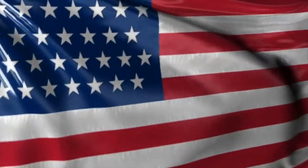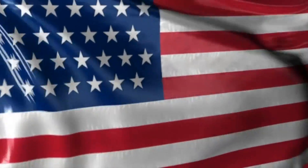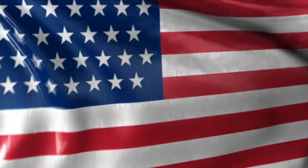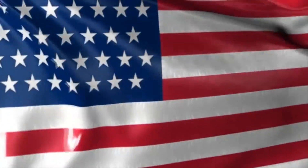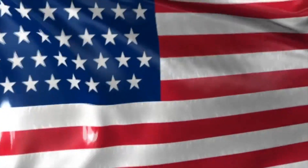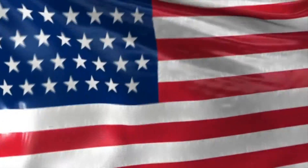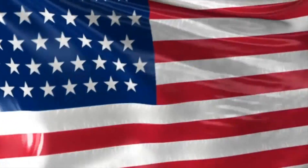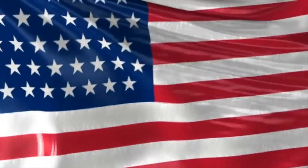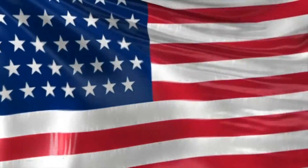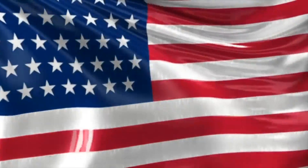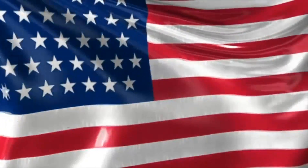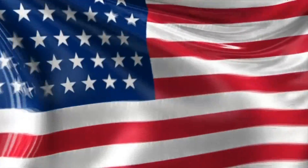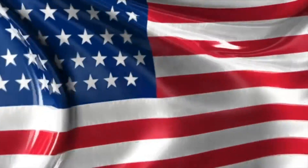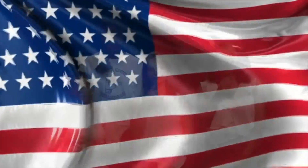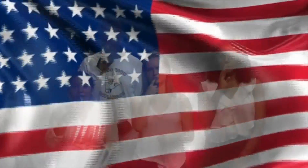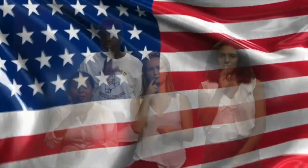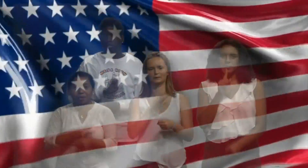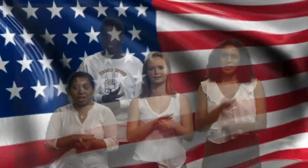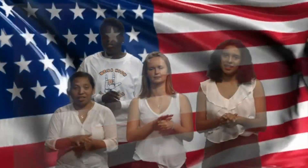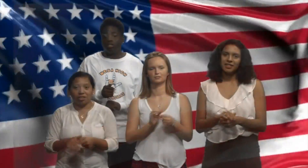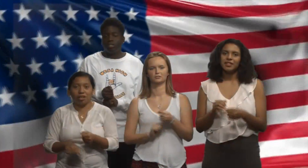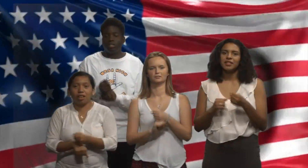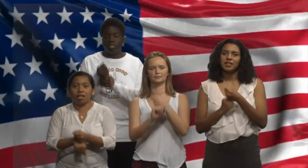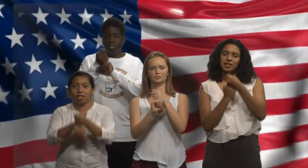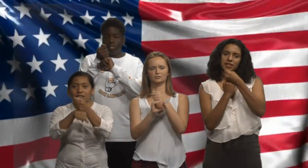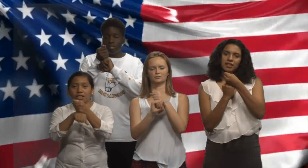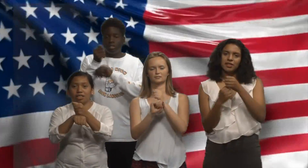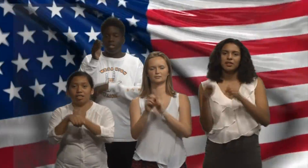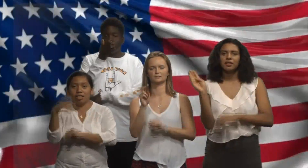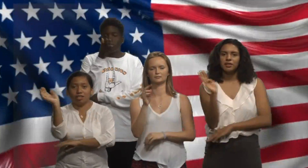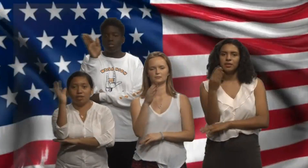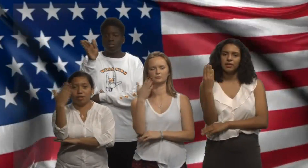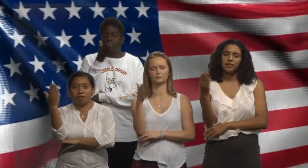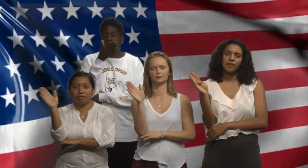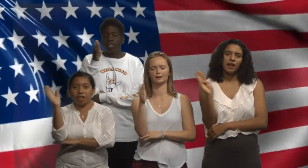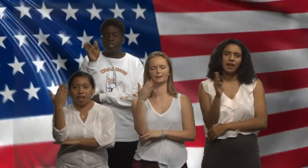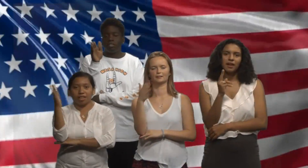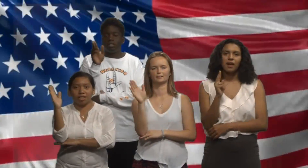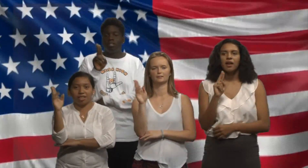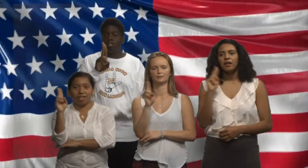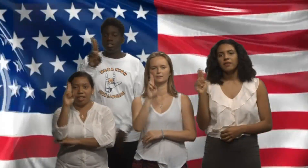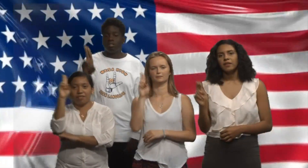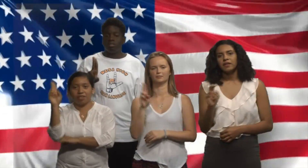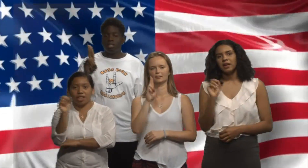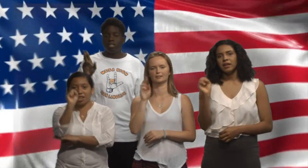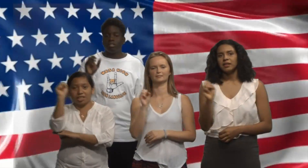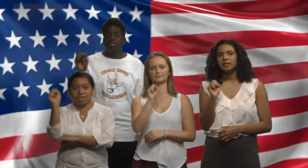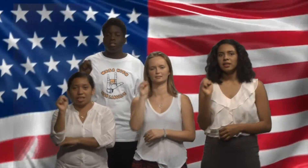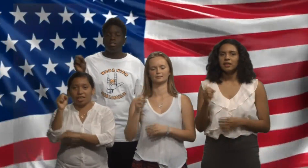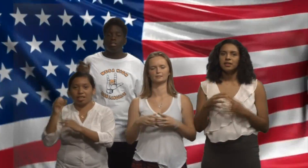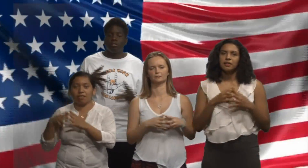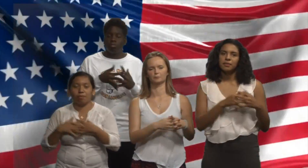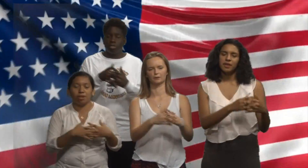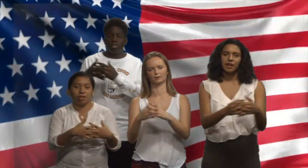Ready? Begin. I pledge allegiance to the flag of the United States of